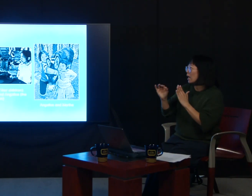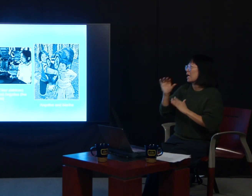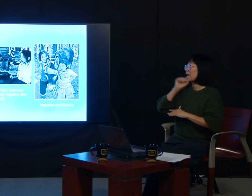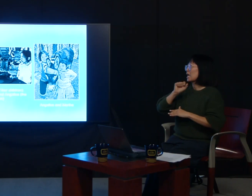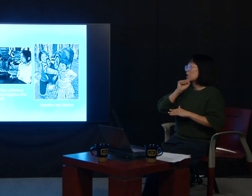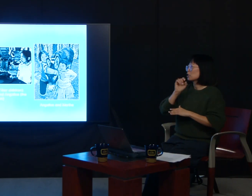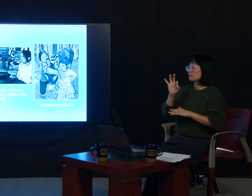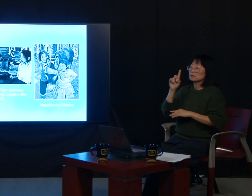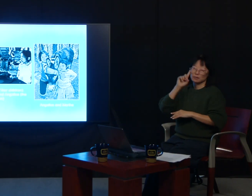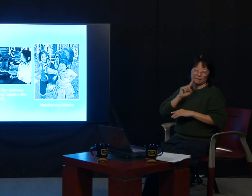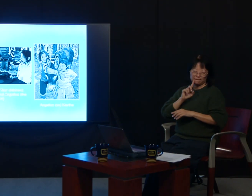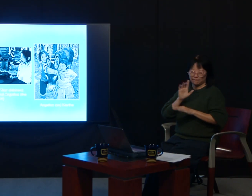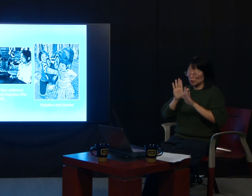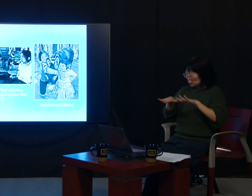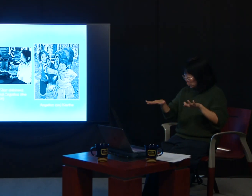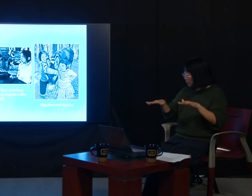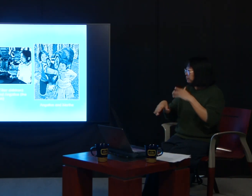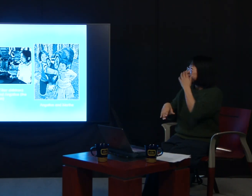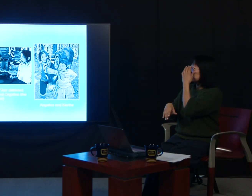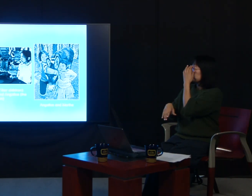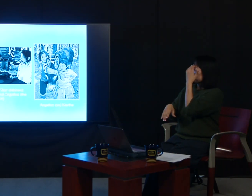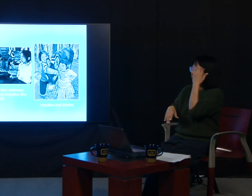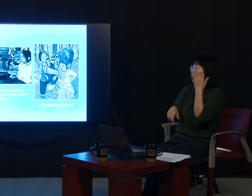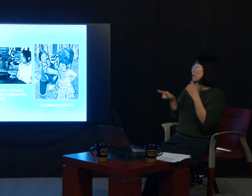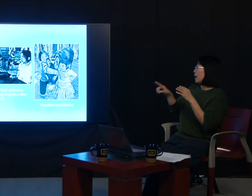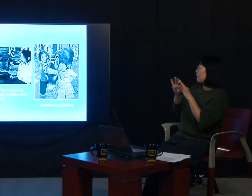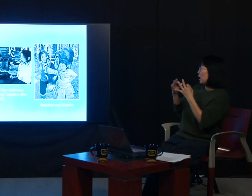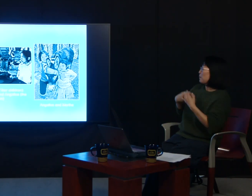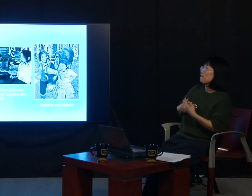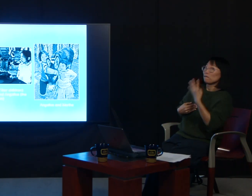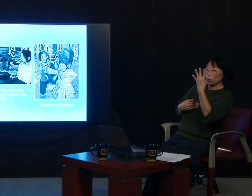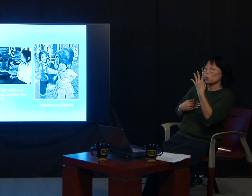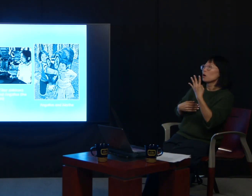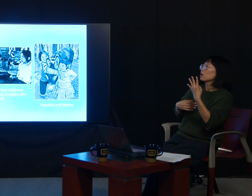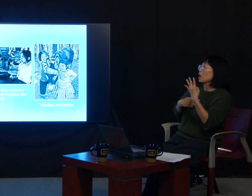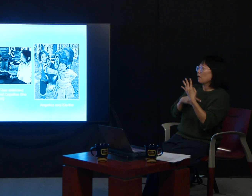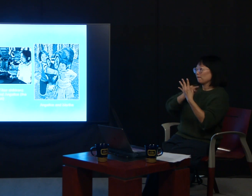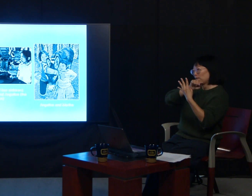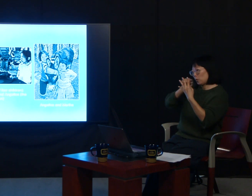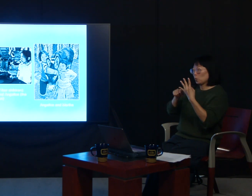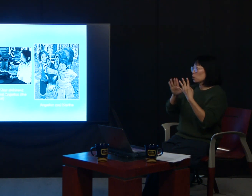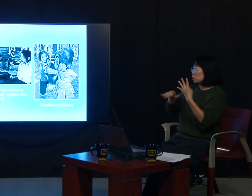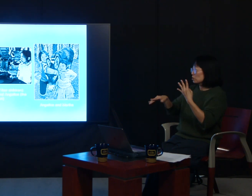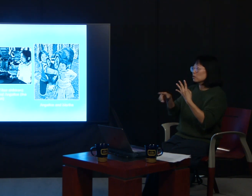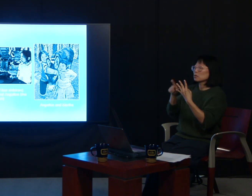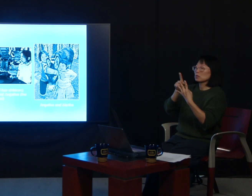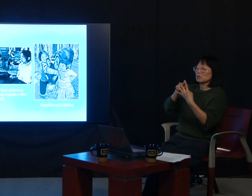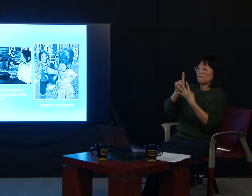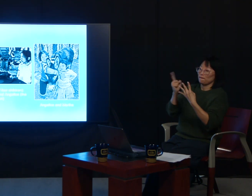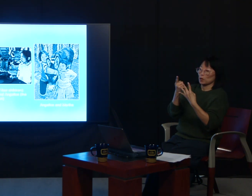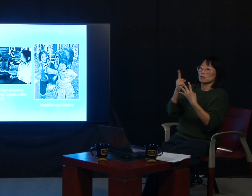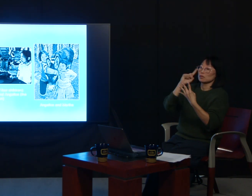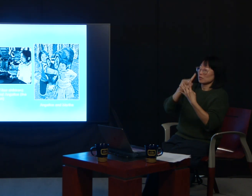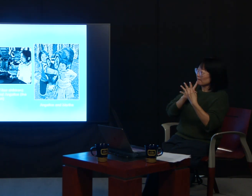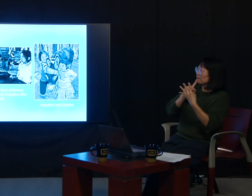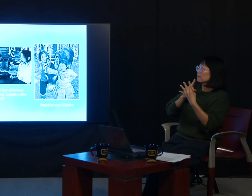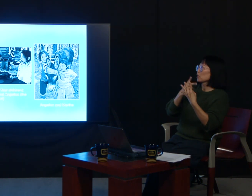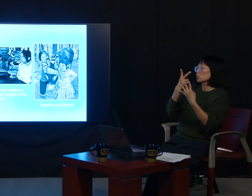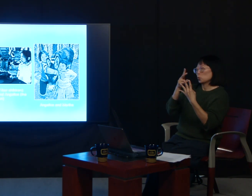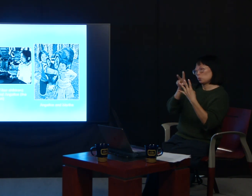Looking at birth order of deaf children, the family has 4 children. The first is deaf.